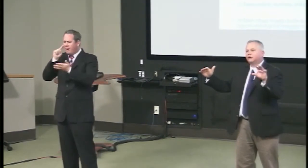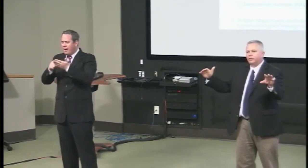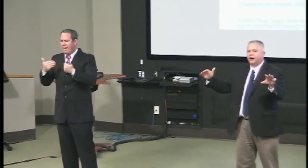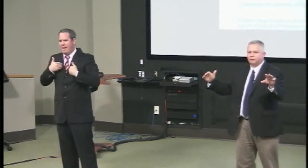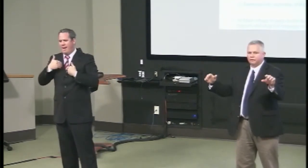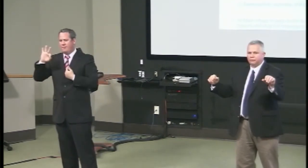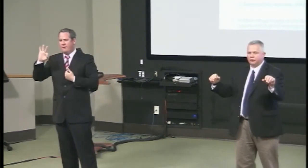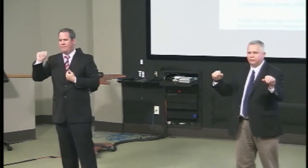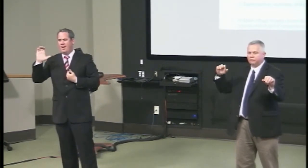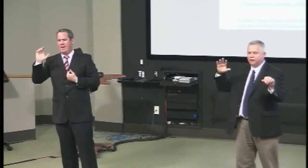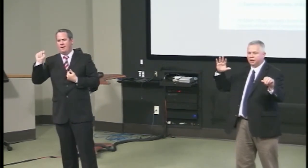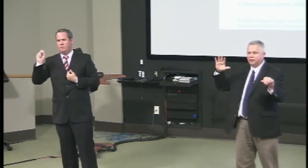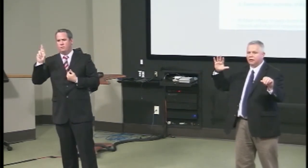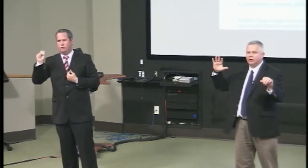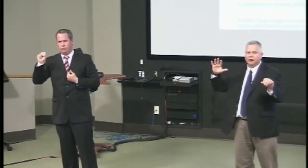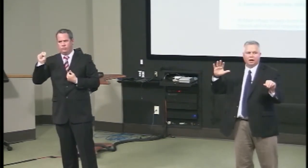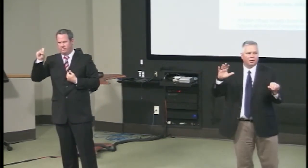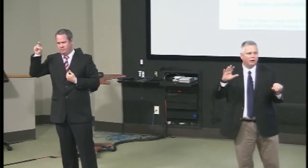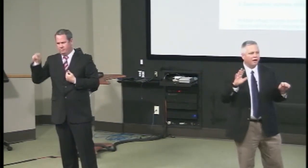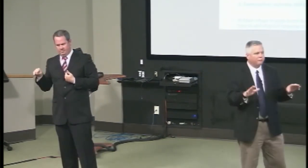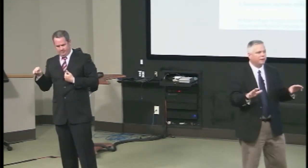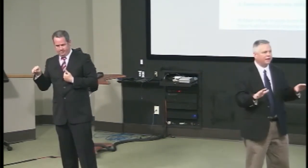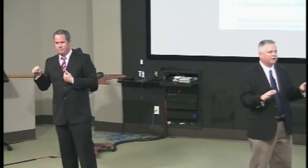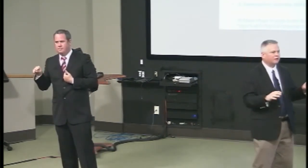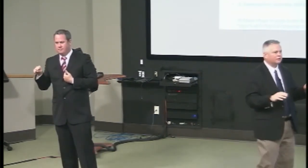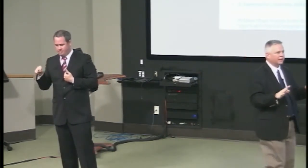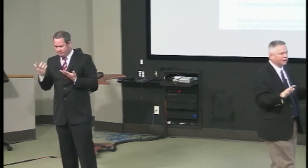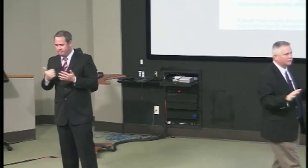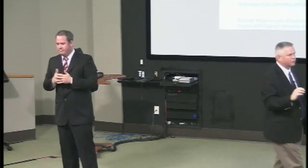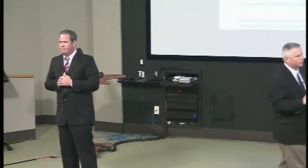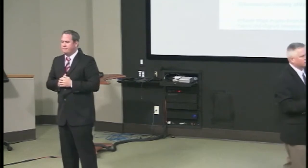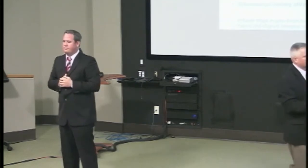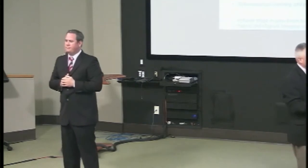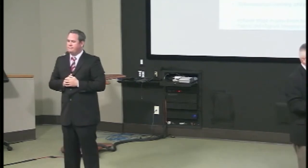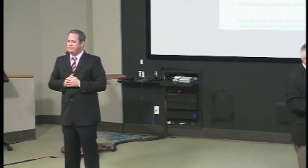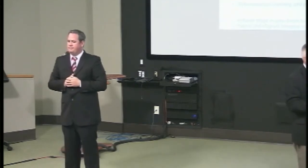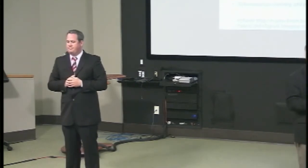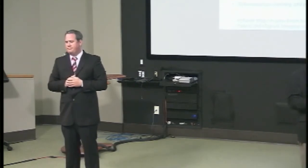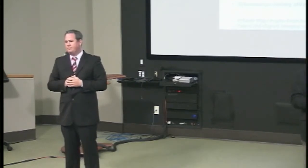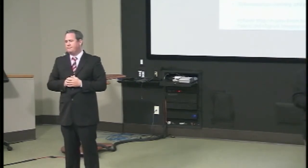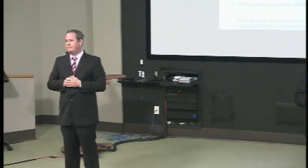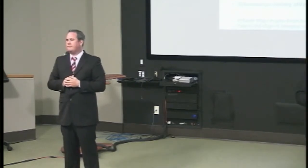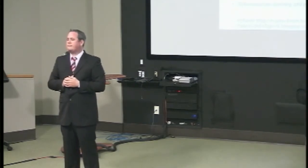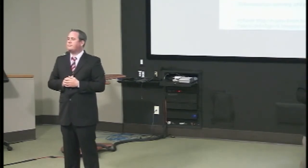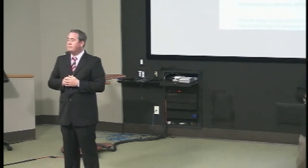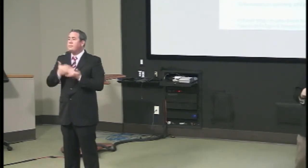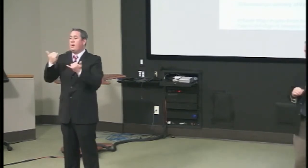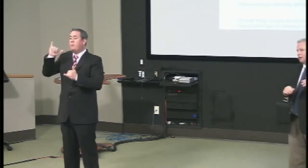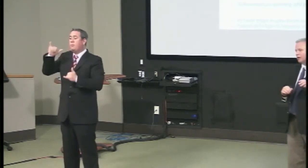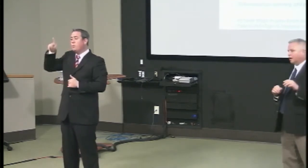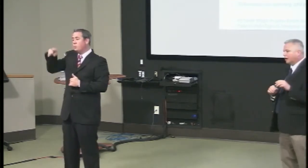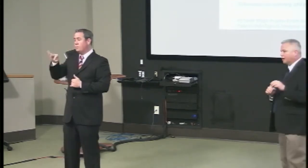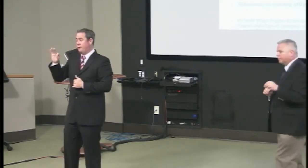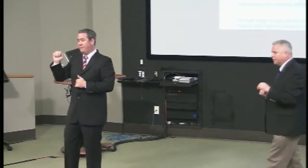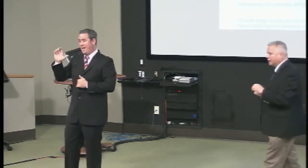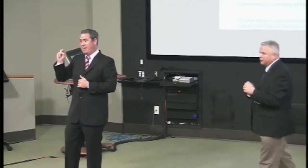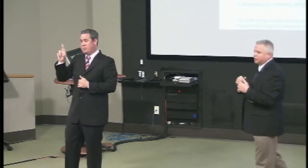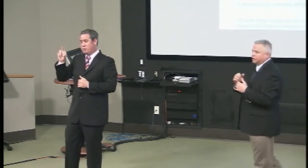any orthography, whether it be alphabetic, like English, or whether it be